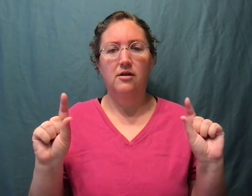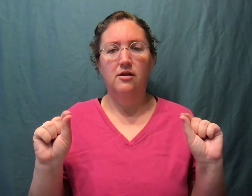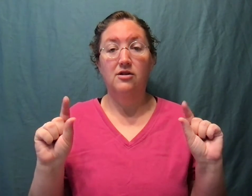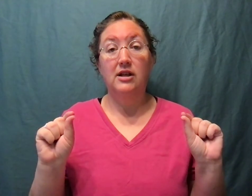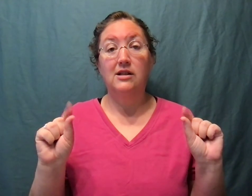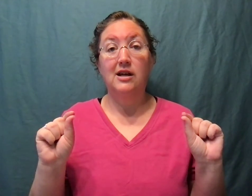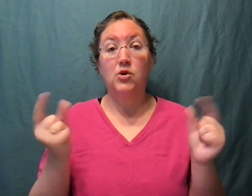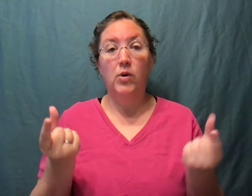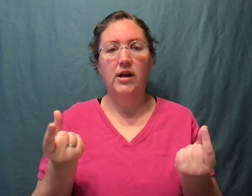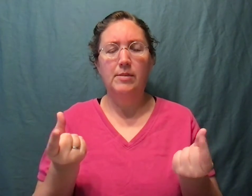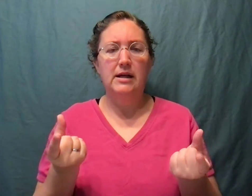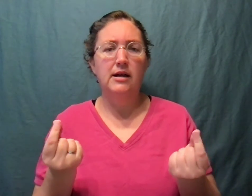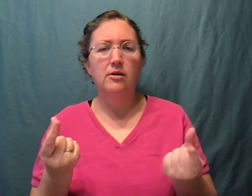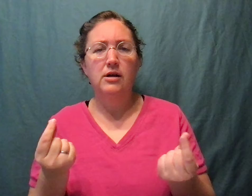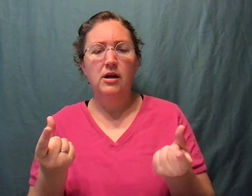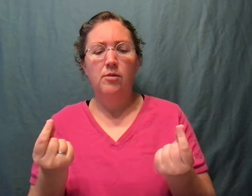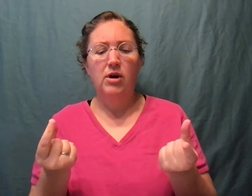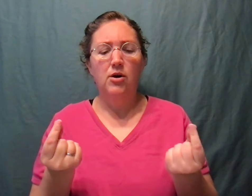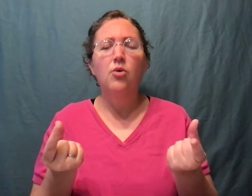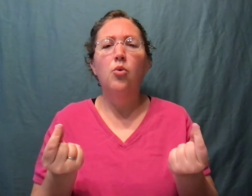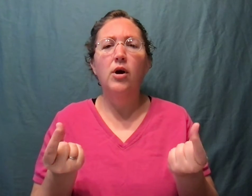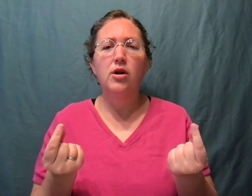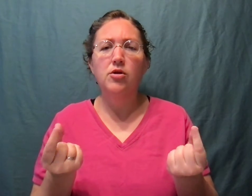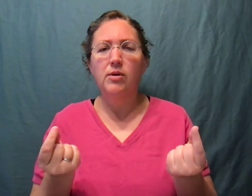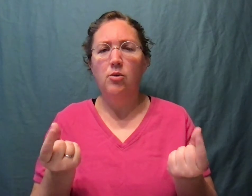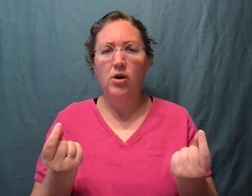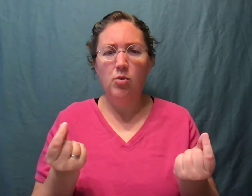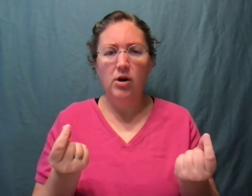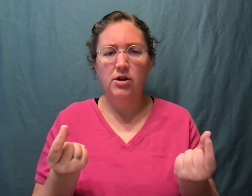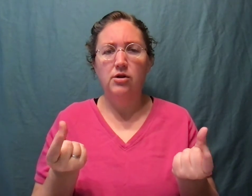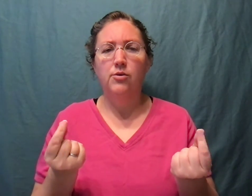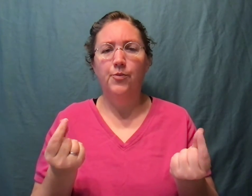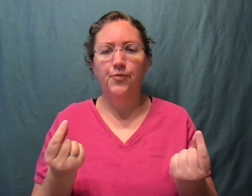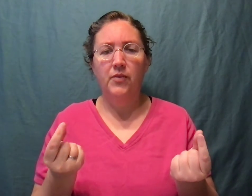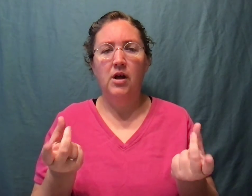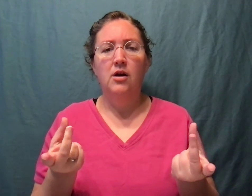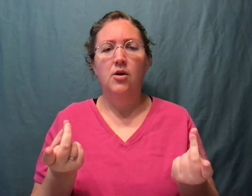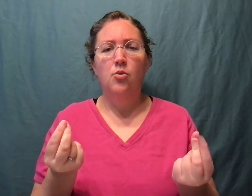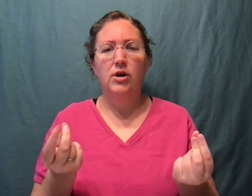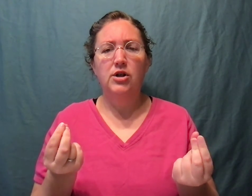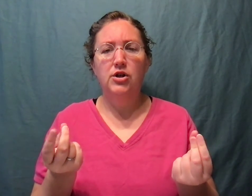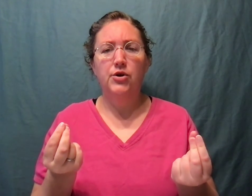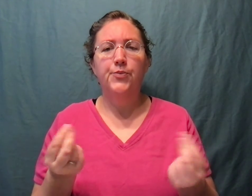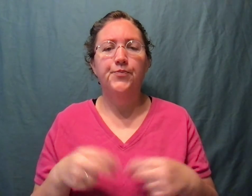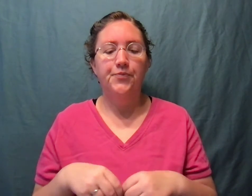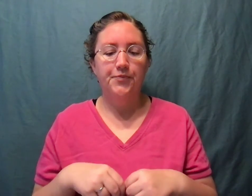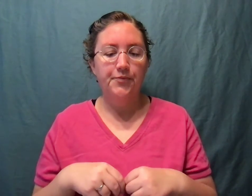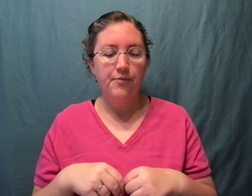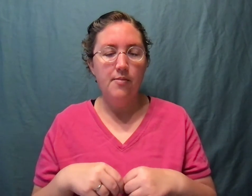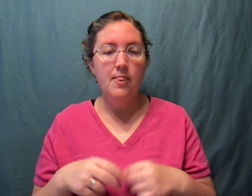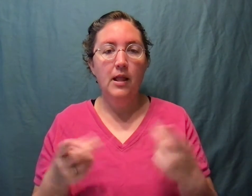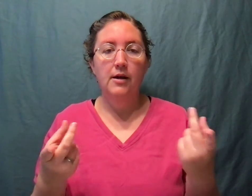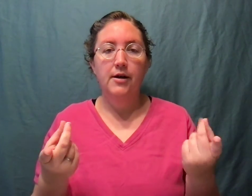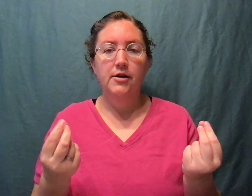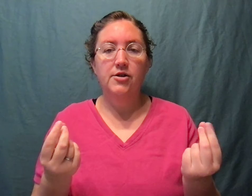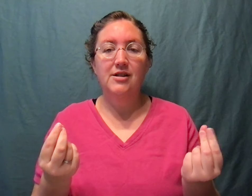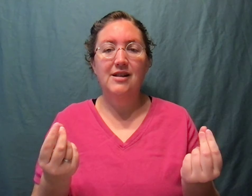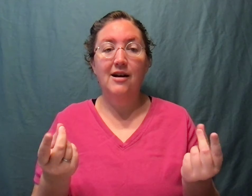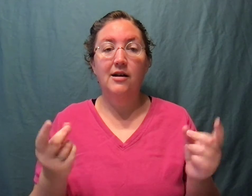looks like the sign 20 upside down. But what are you doing? What do you want to do? What to do? So the sign, it's